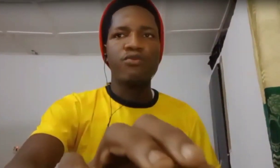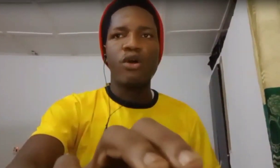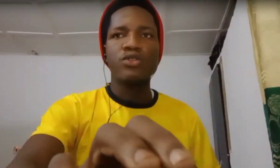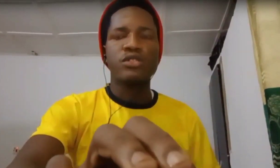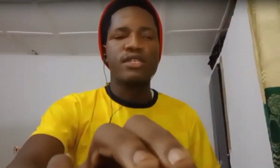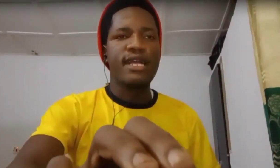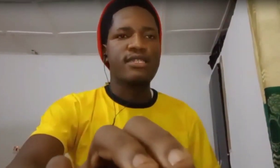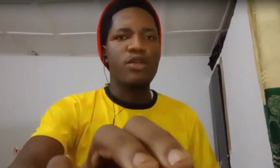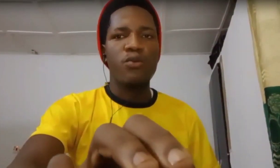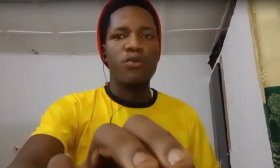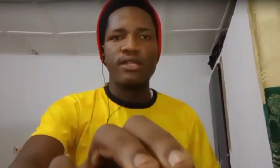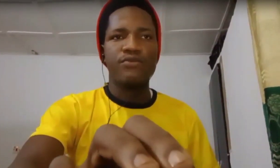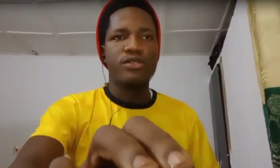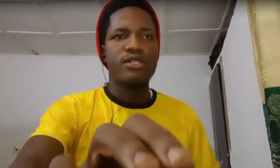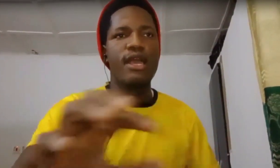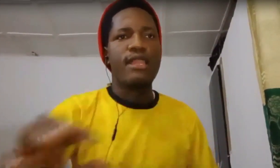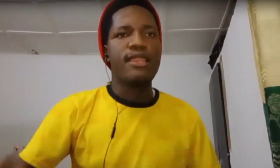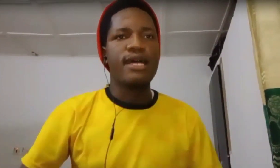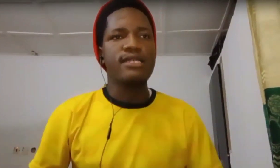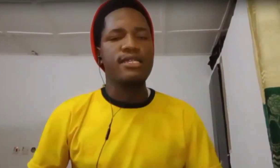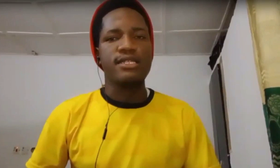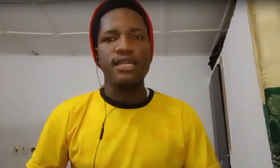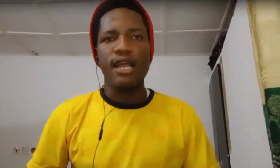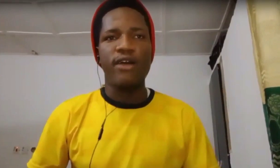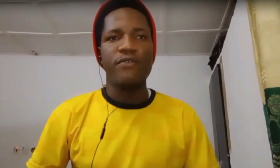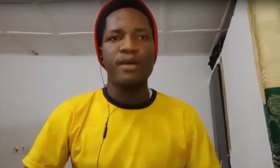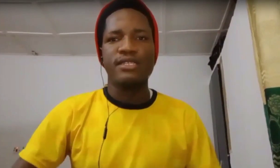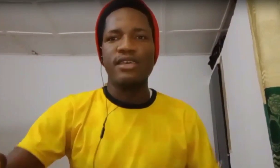learn for today, and that is the alphabet. I didn't get a grand